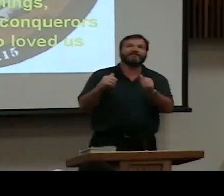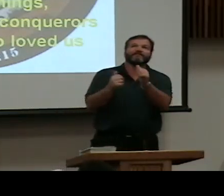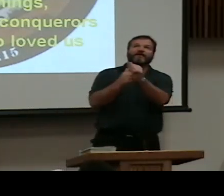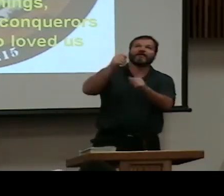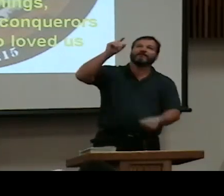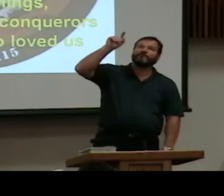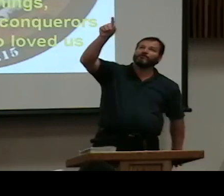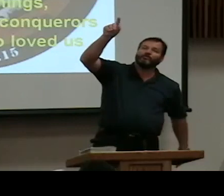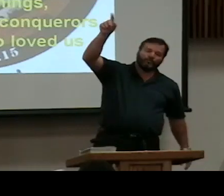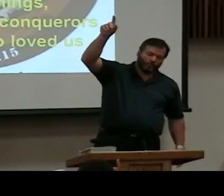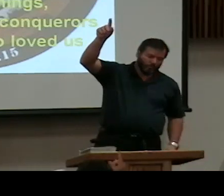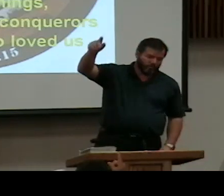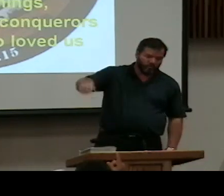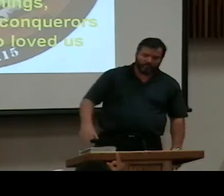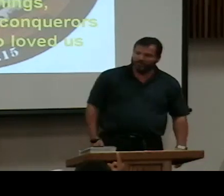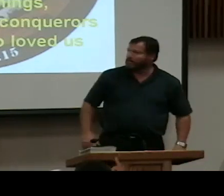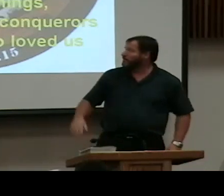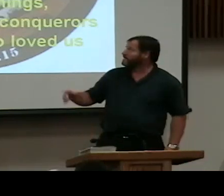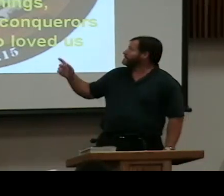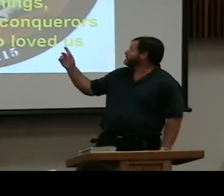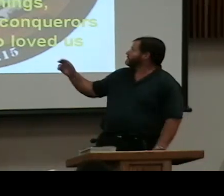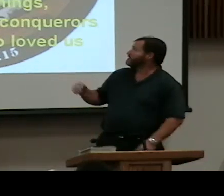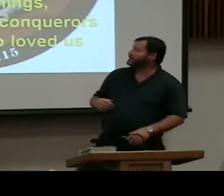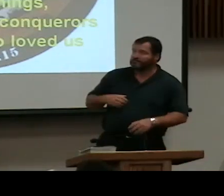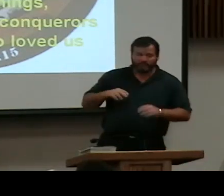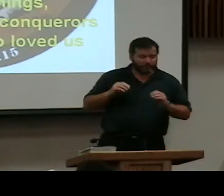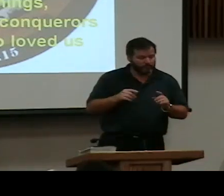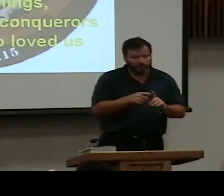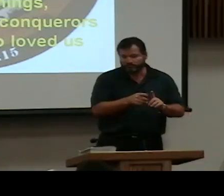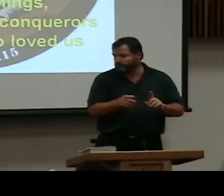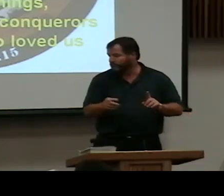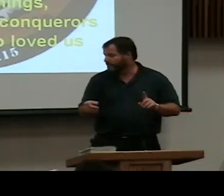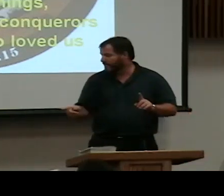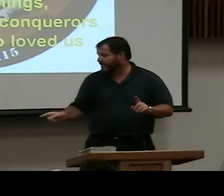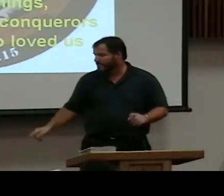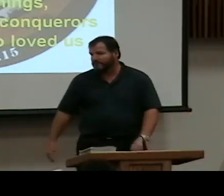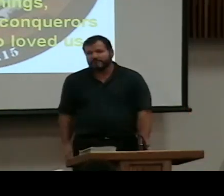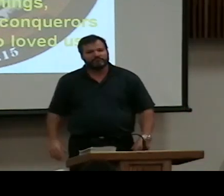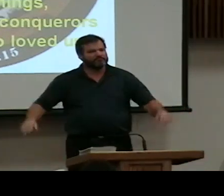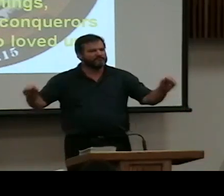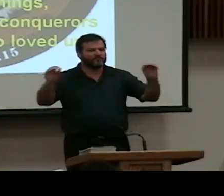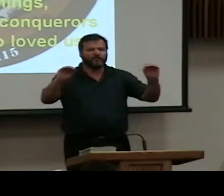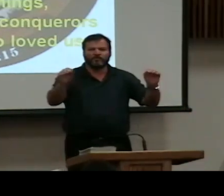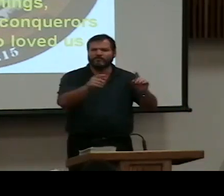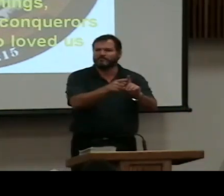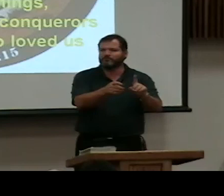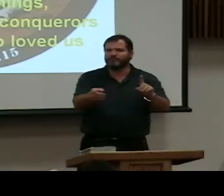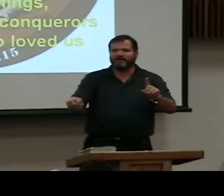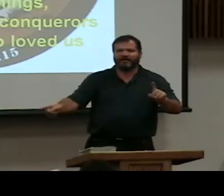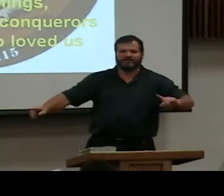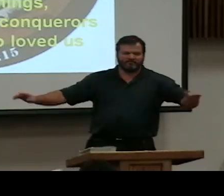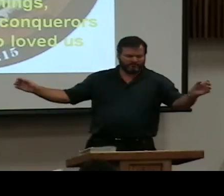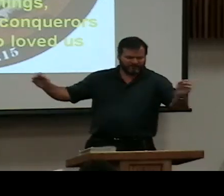I've decided to follow him. No turning back. No turning back.